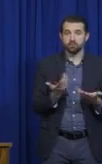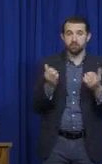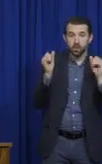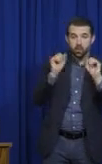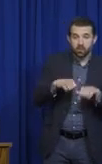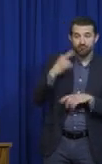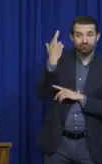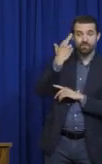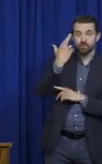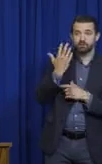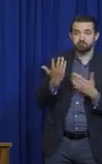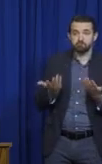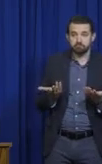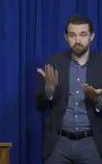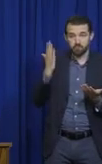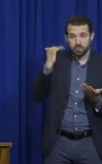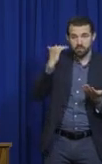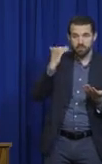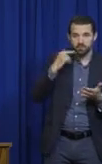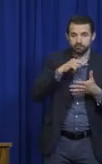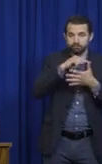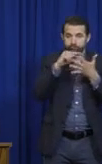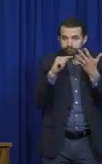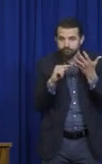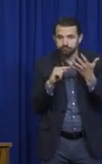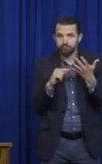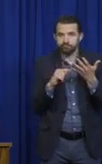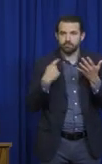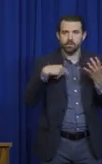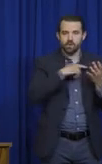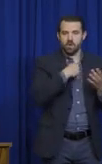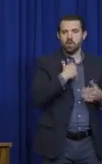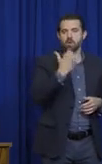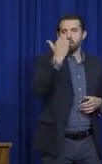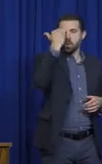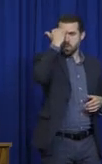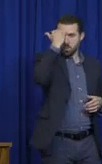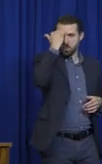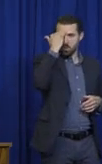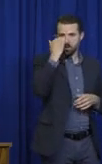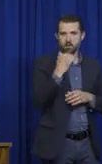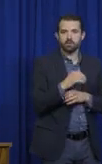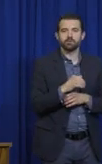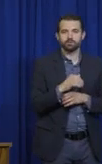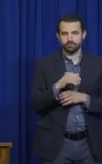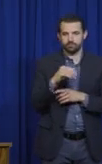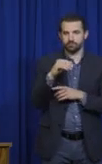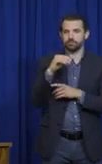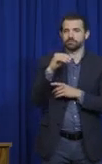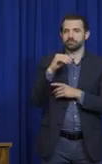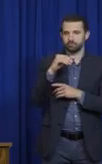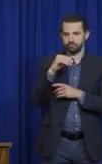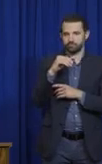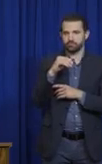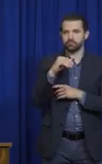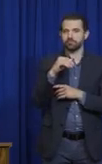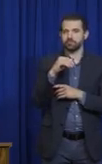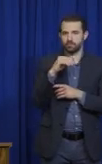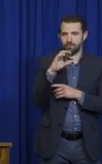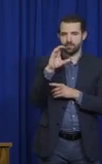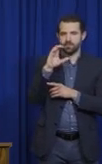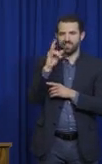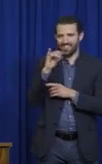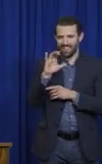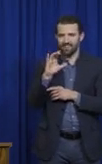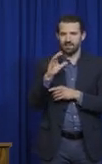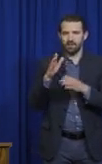case. One is that we know that racial and ethnic minorities unfortunately have jobs that put them more in